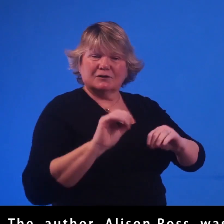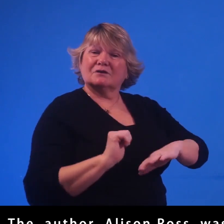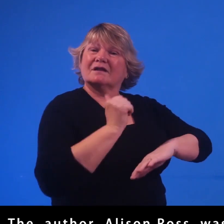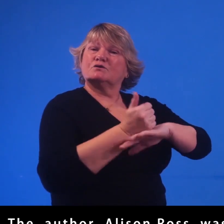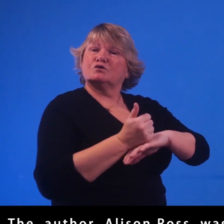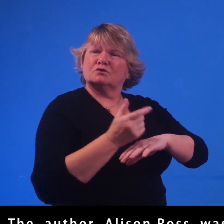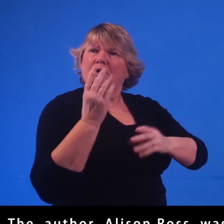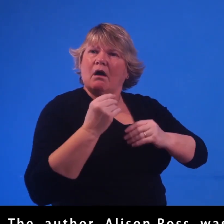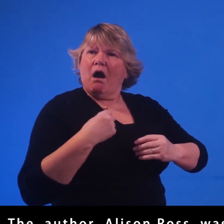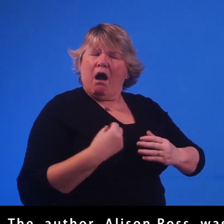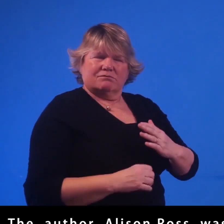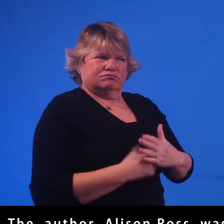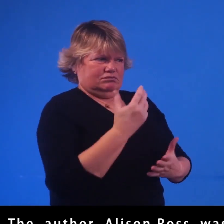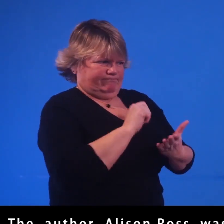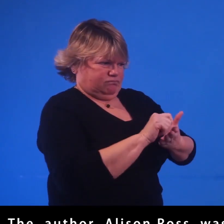Froebel Educational Institute.